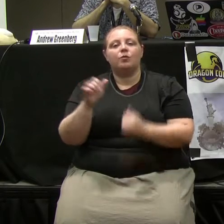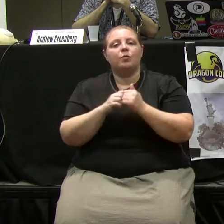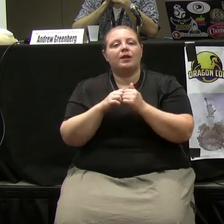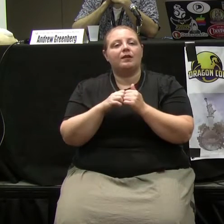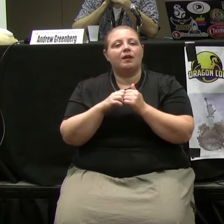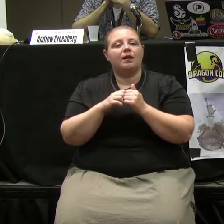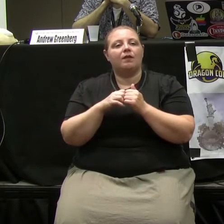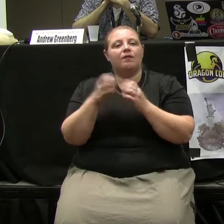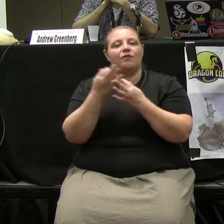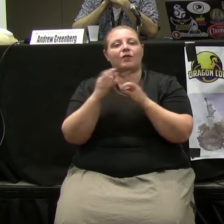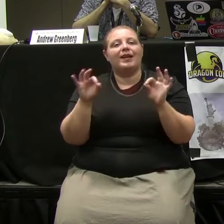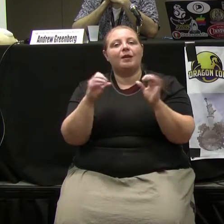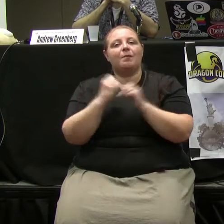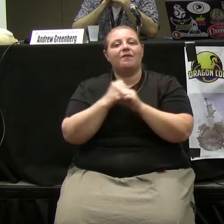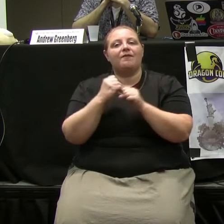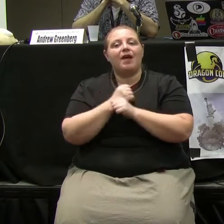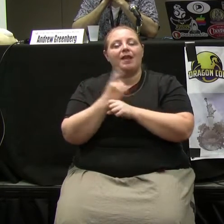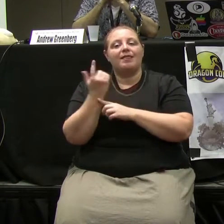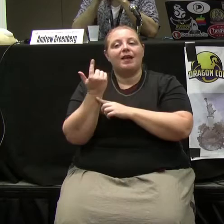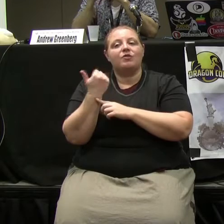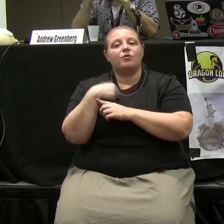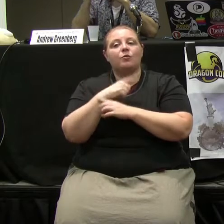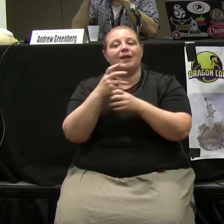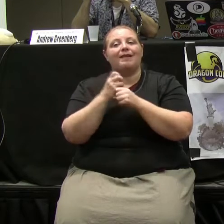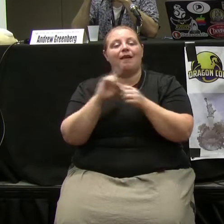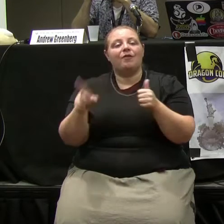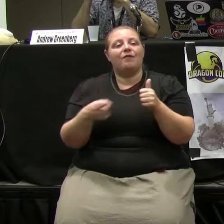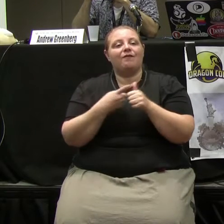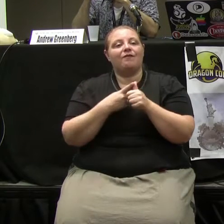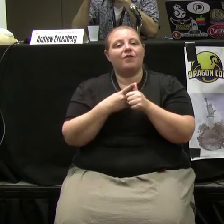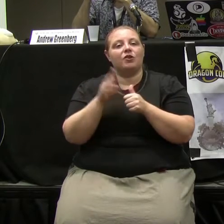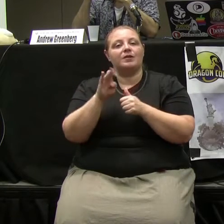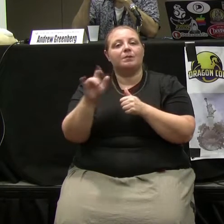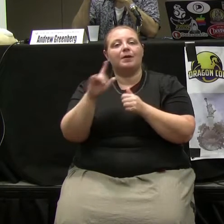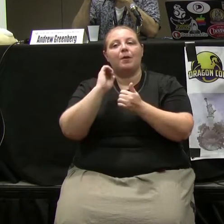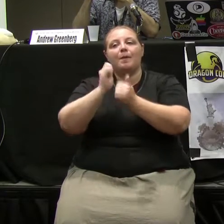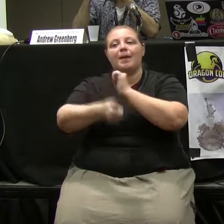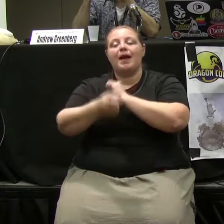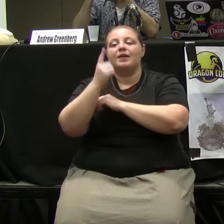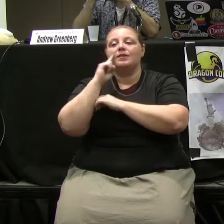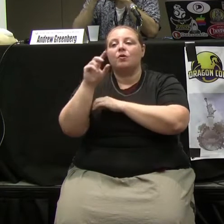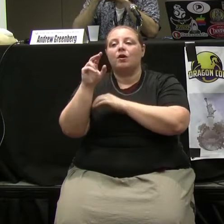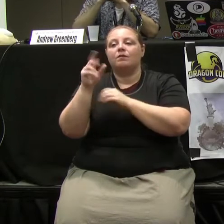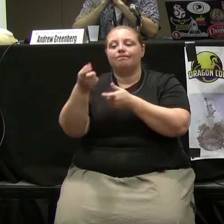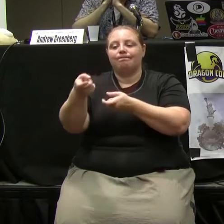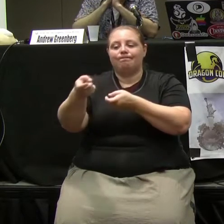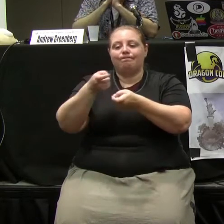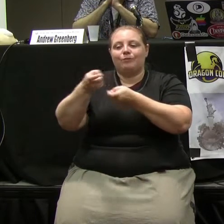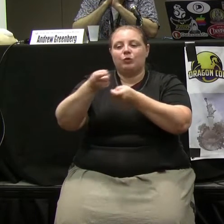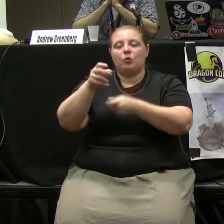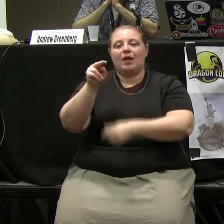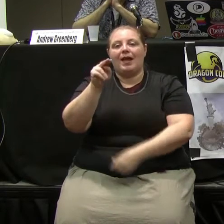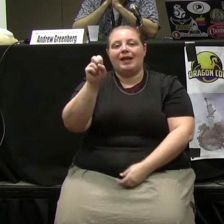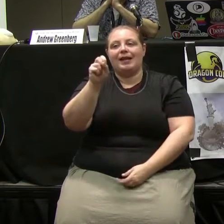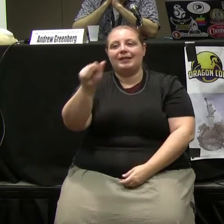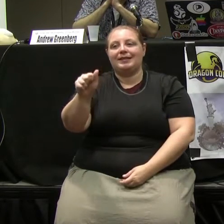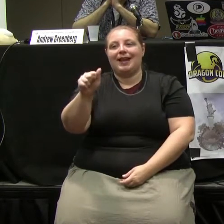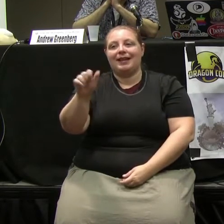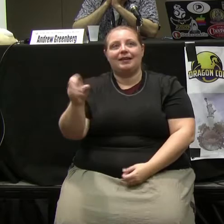are aware of that, but last year we got the first bill passed to rein in the NSA in